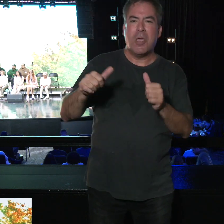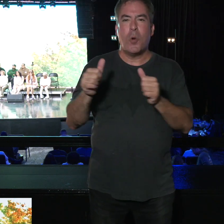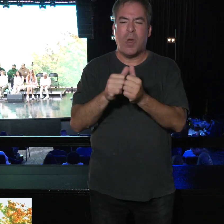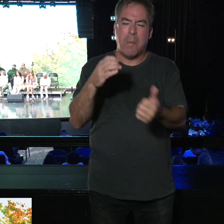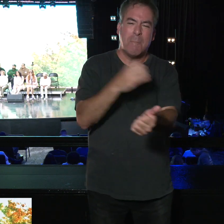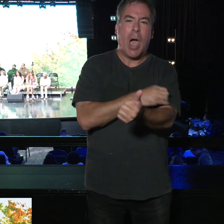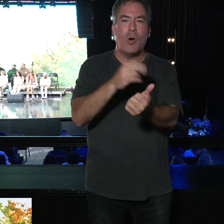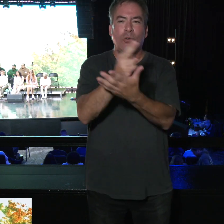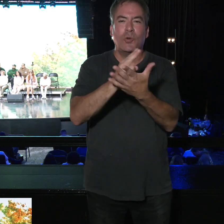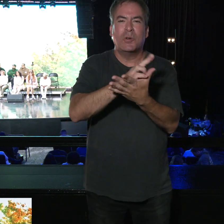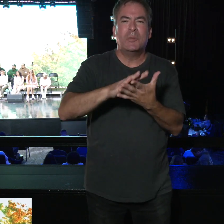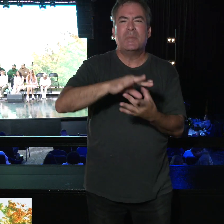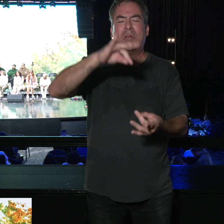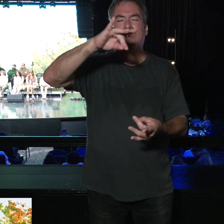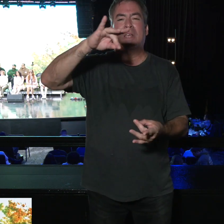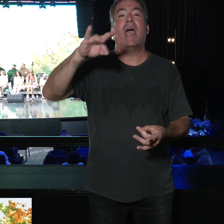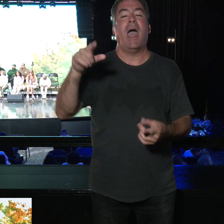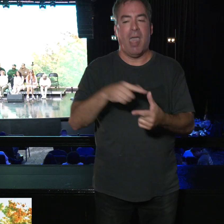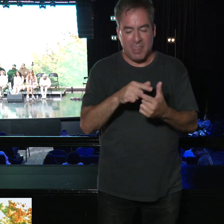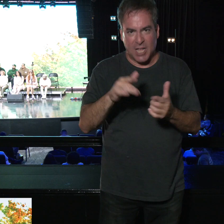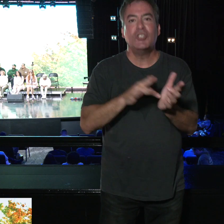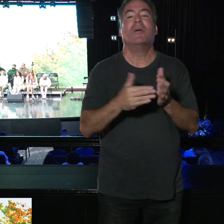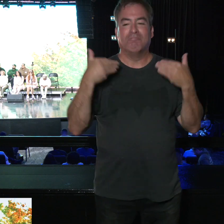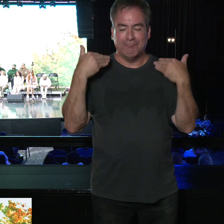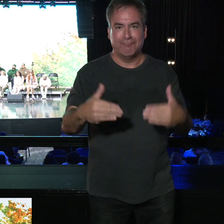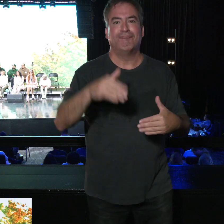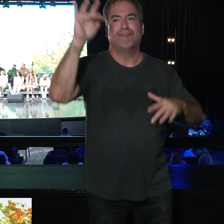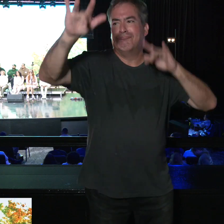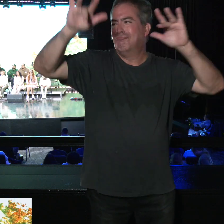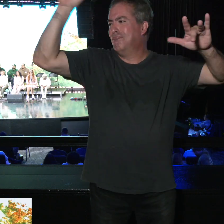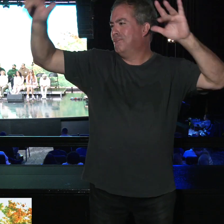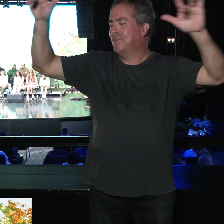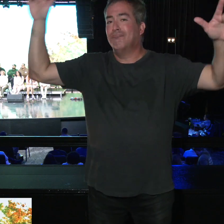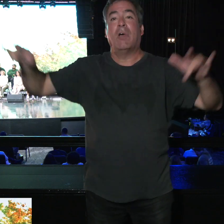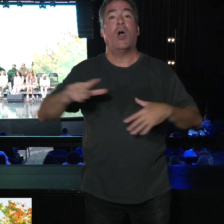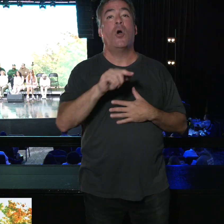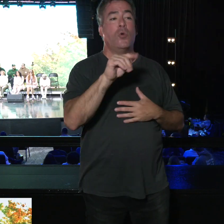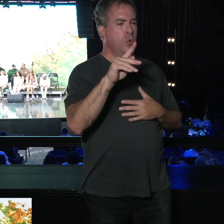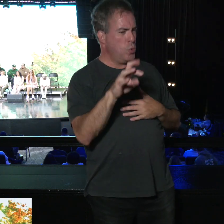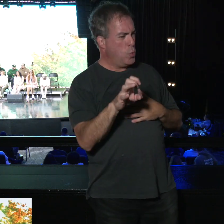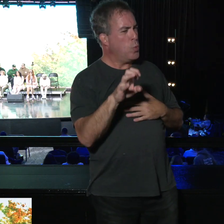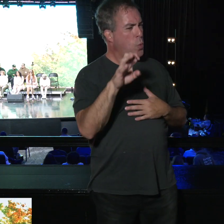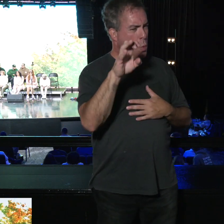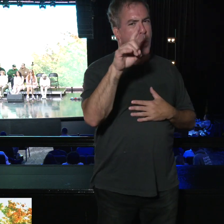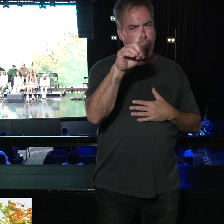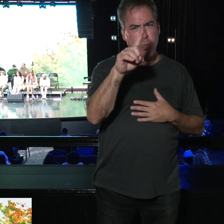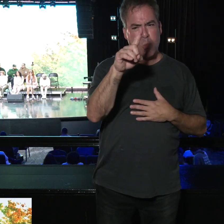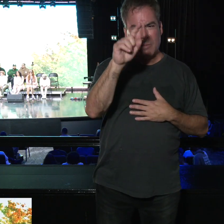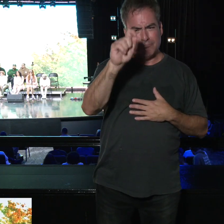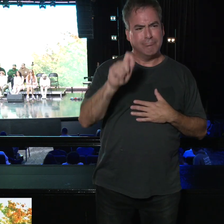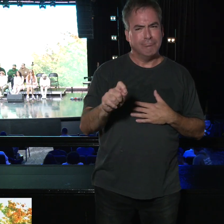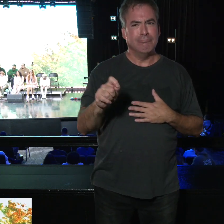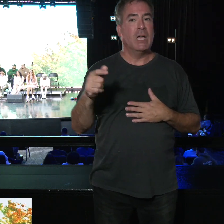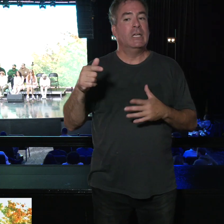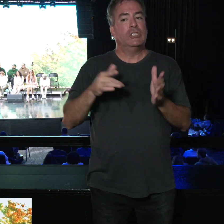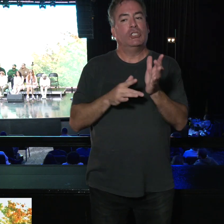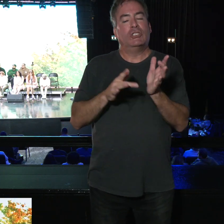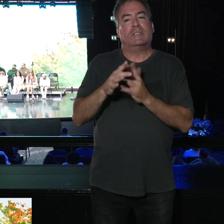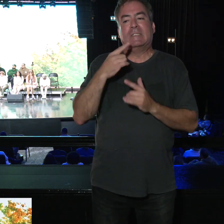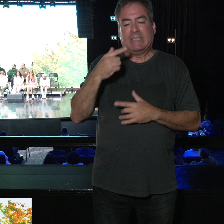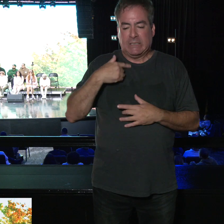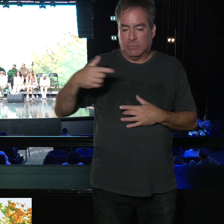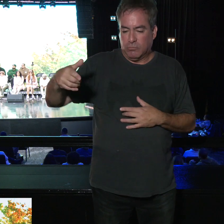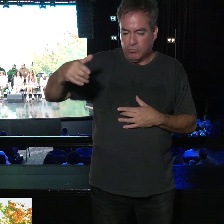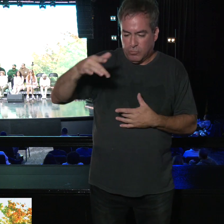good and healing. Luke 4, Isaiah 61. It's the same verse. It says, spirit of the Lord is on me because he has